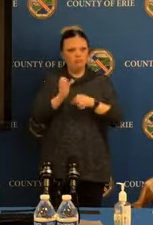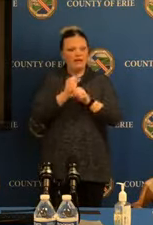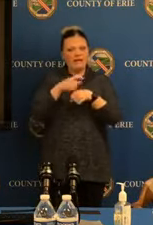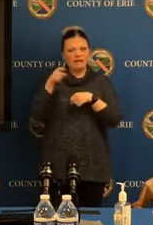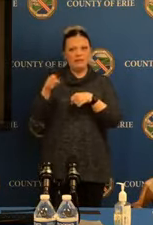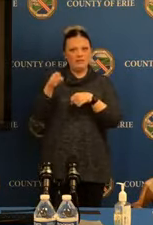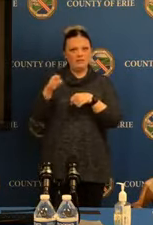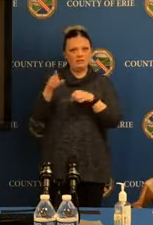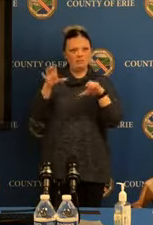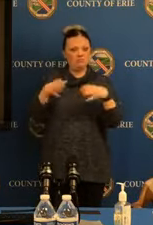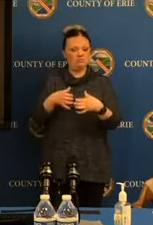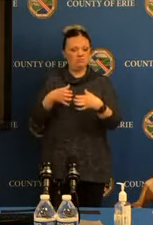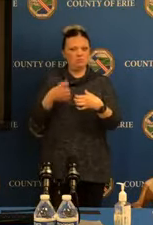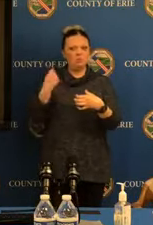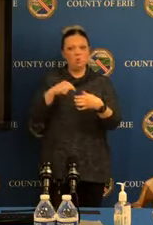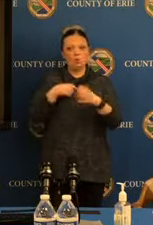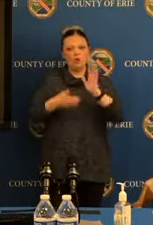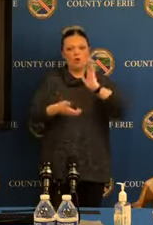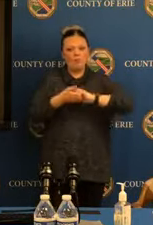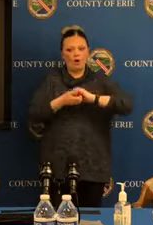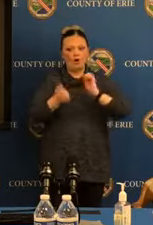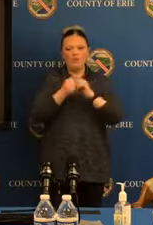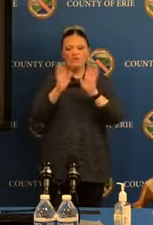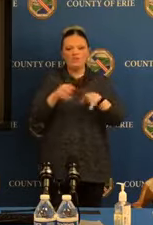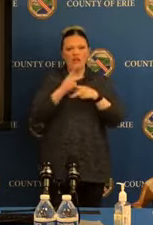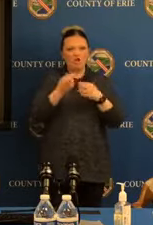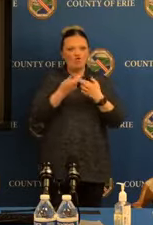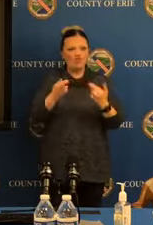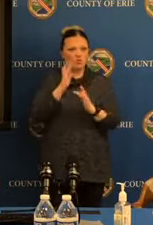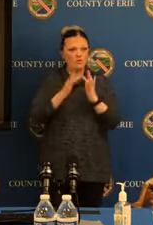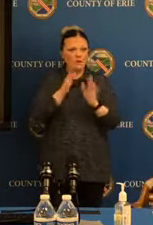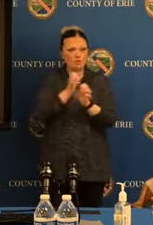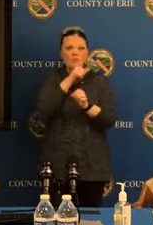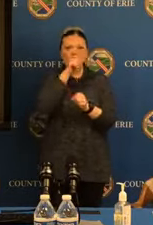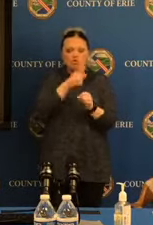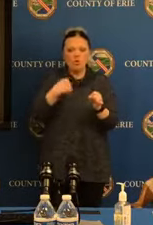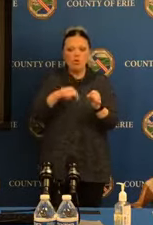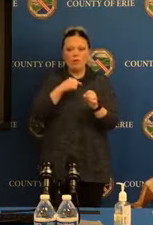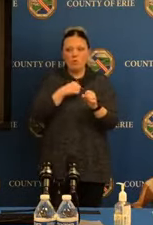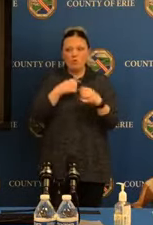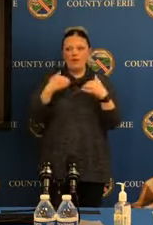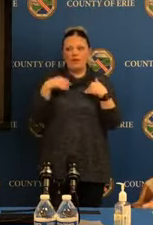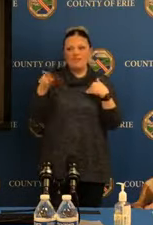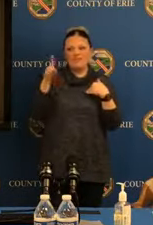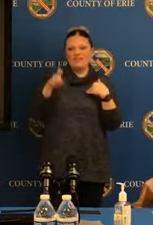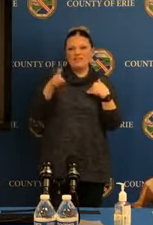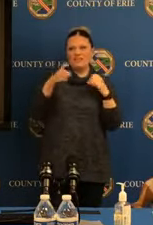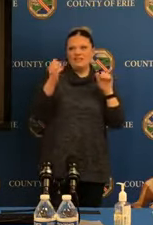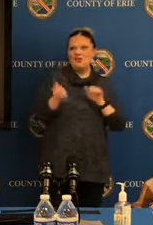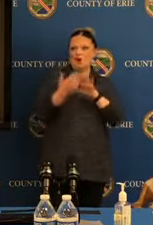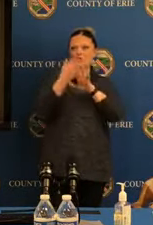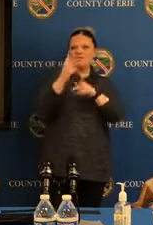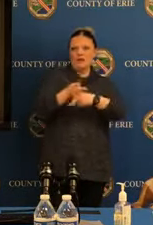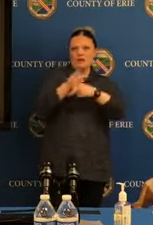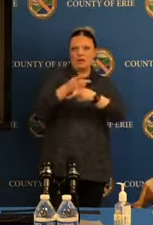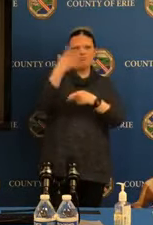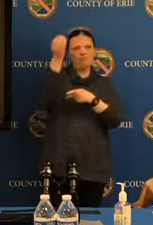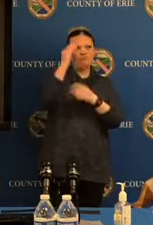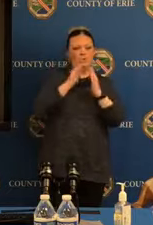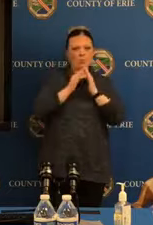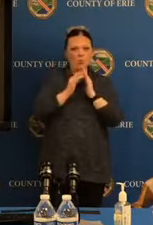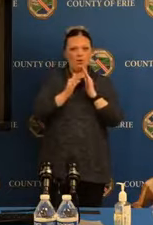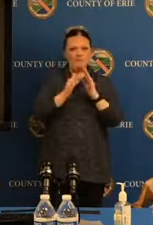partnering with the Child Care Resource Network to help ensure that we get this need addressed in the community. The best thing